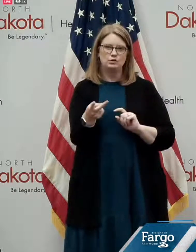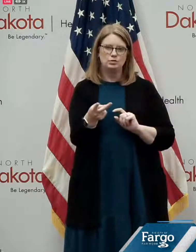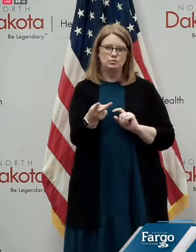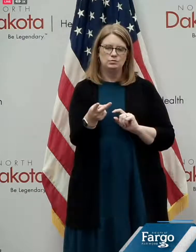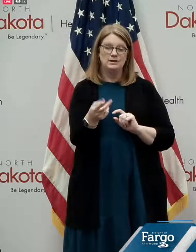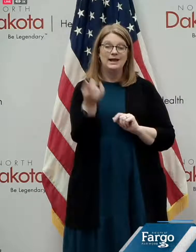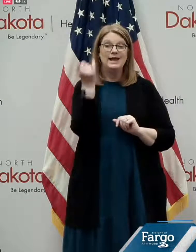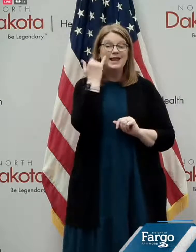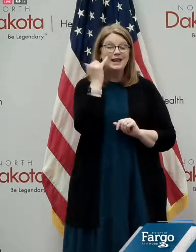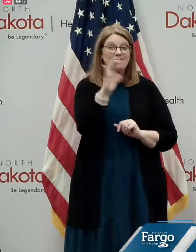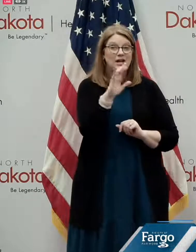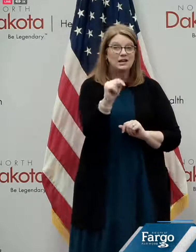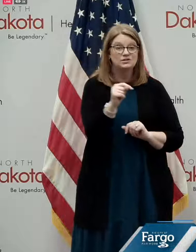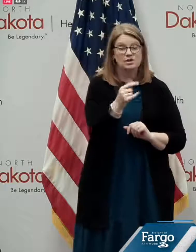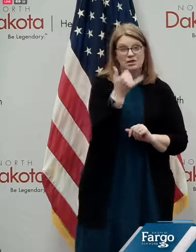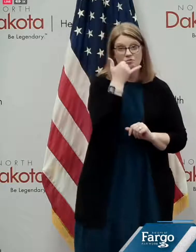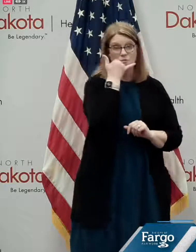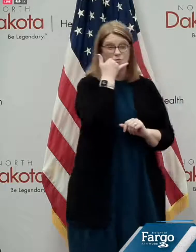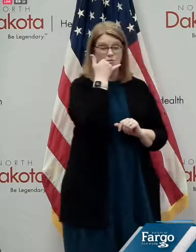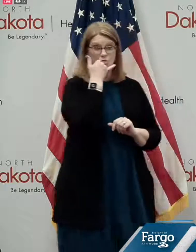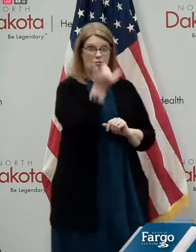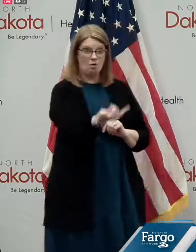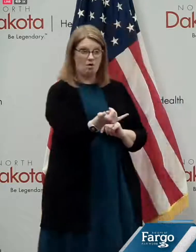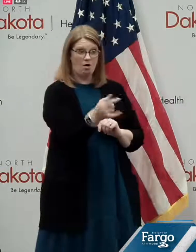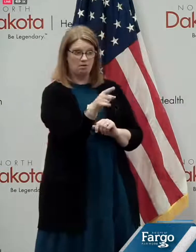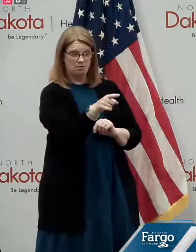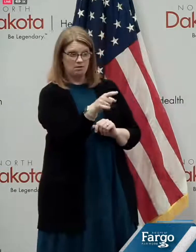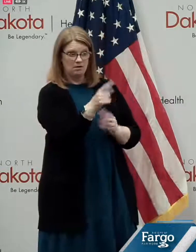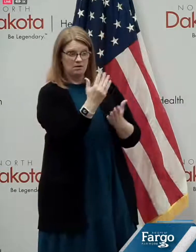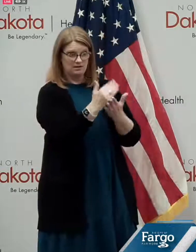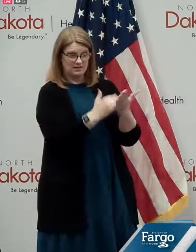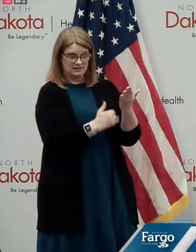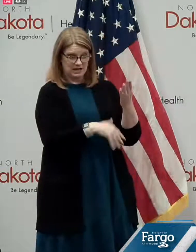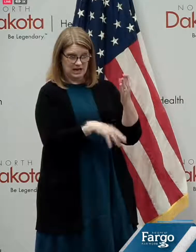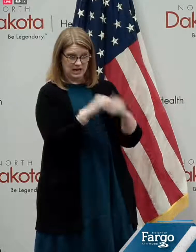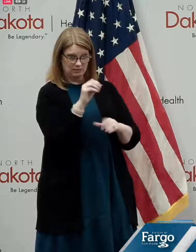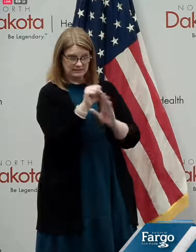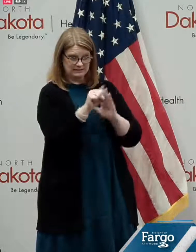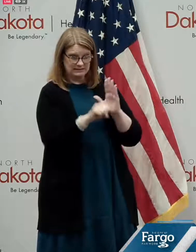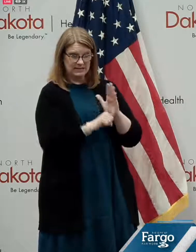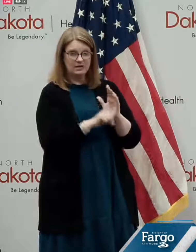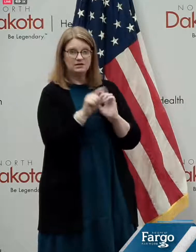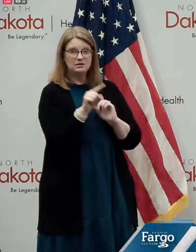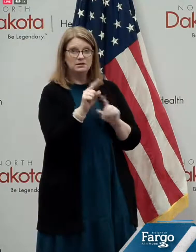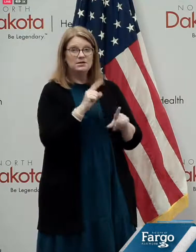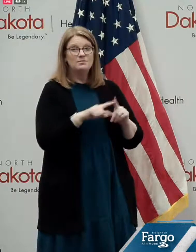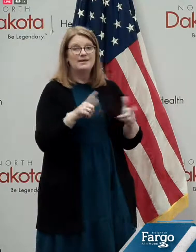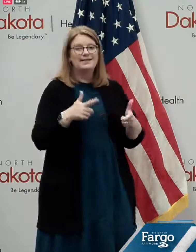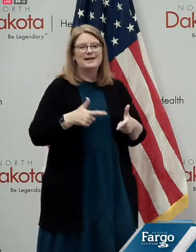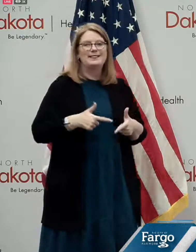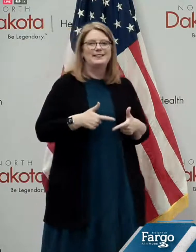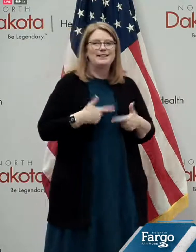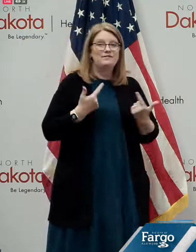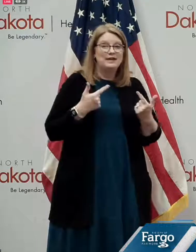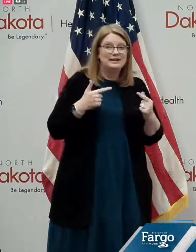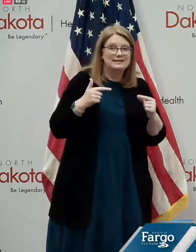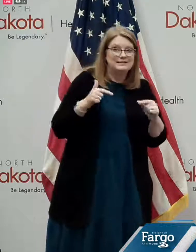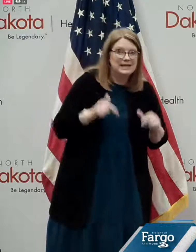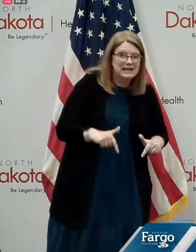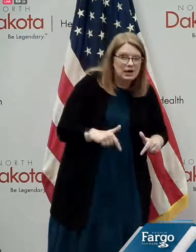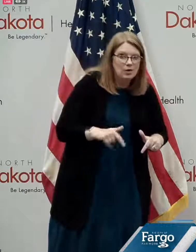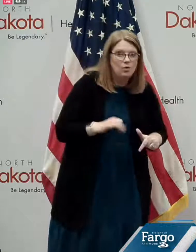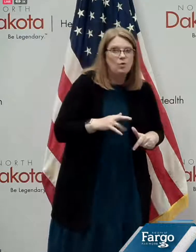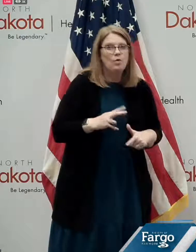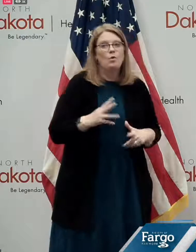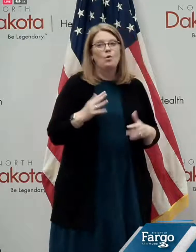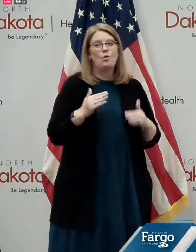contact tracers find someone who had listed an out-of-state address but is their primary living location currently is here, or they're spending